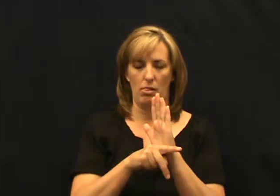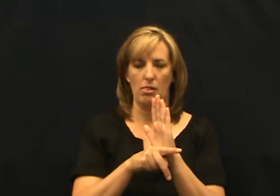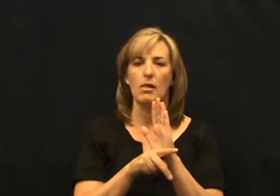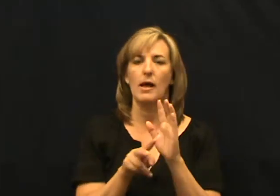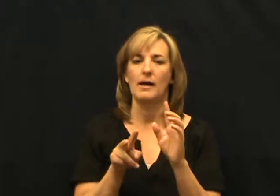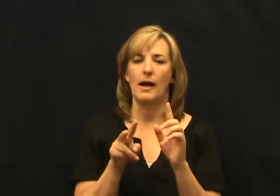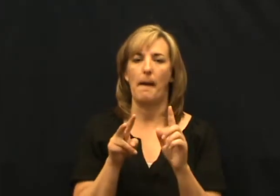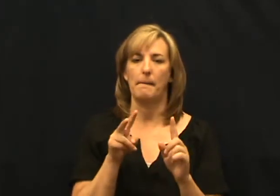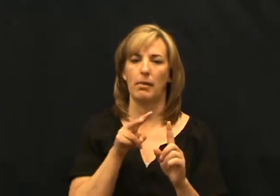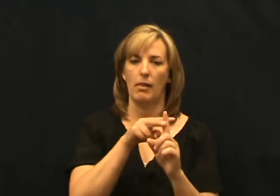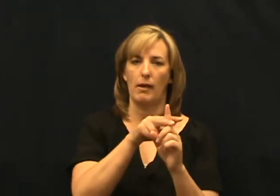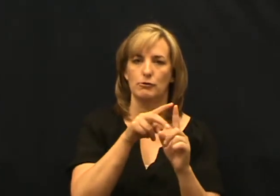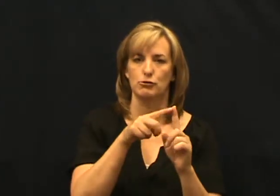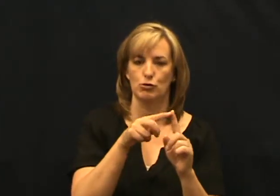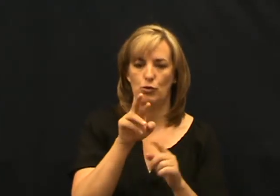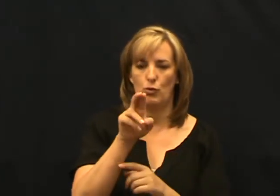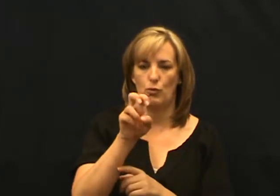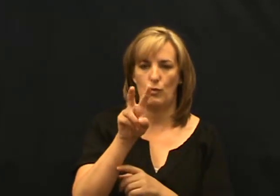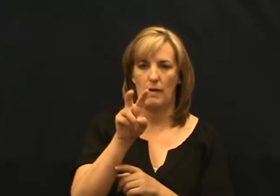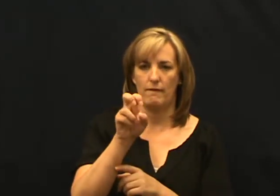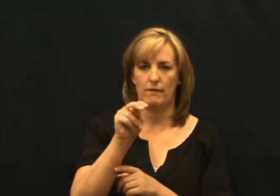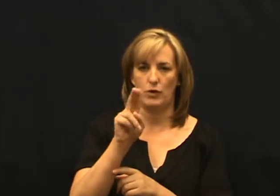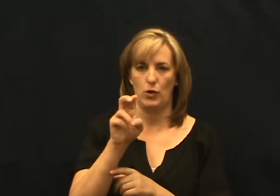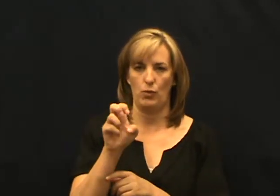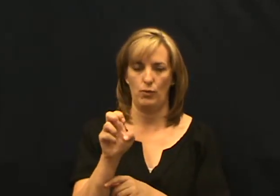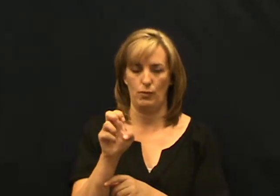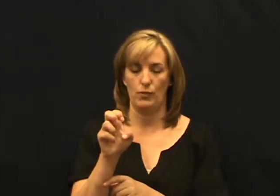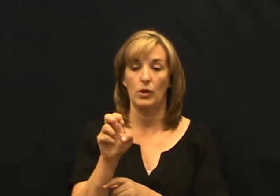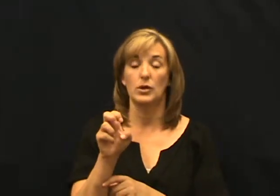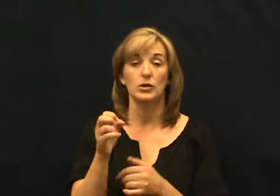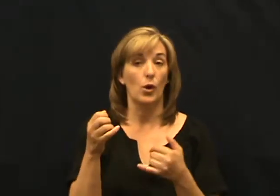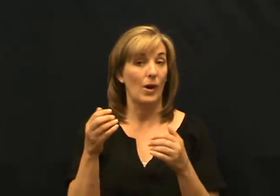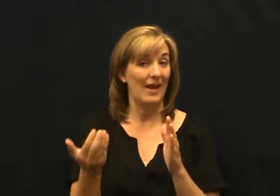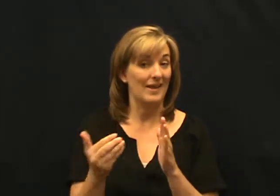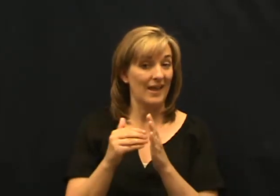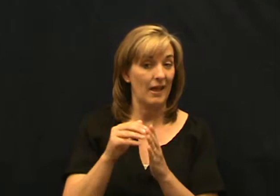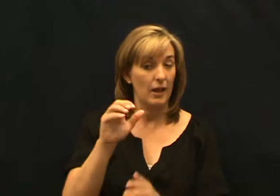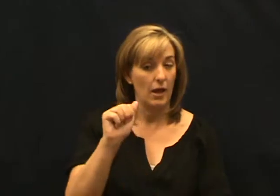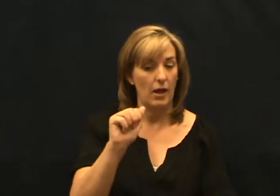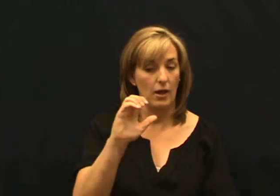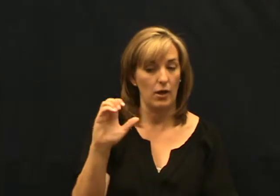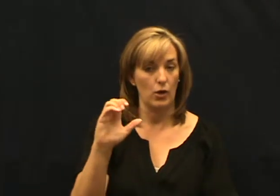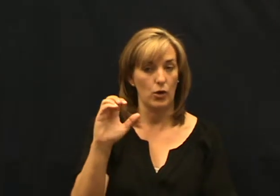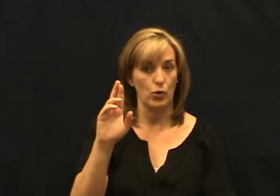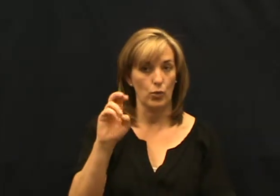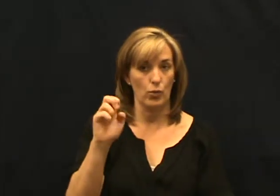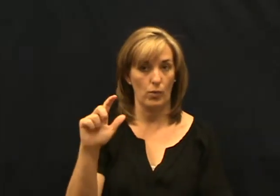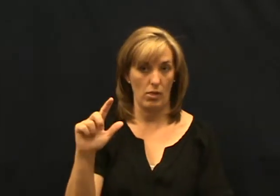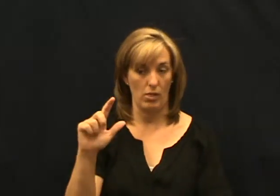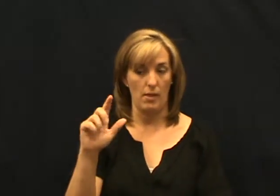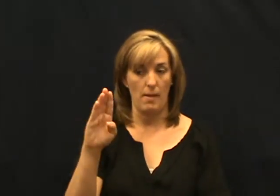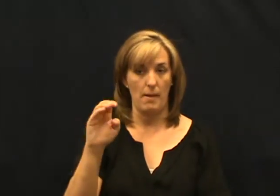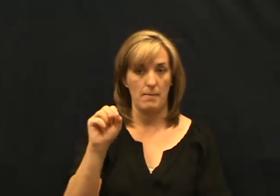So again, the accrual basis of accounting, which is the basis we use under generally accepted accounting principles,